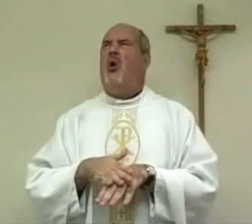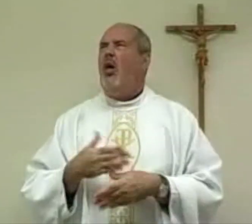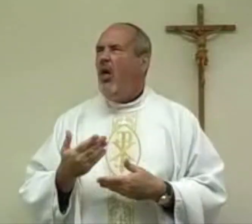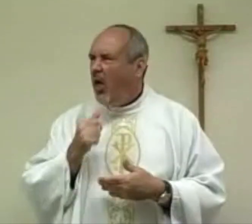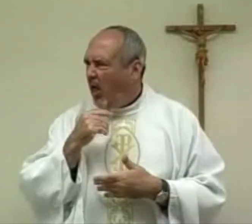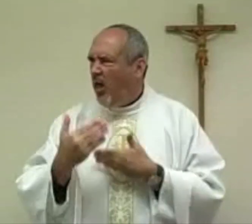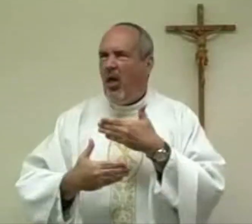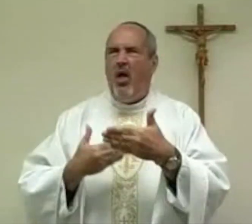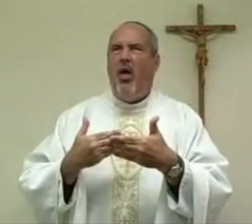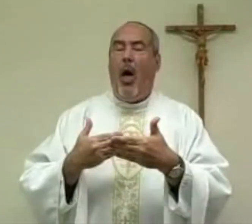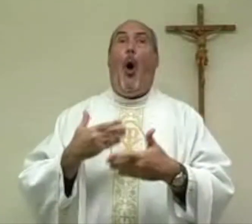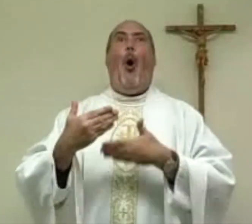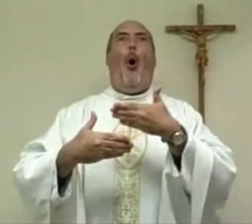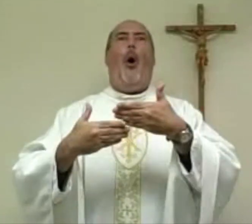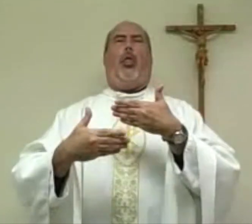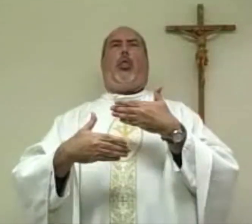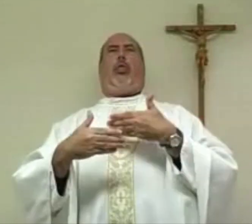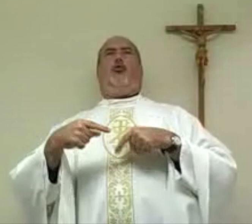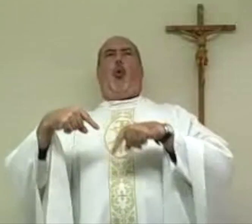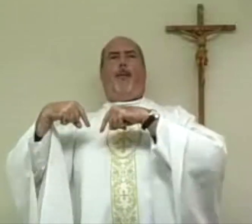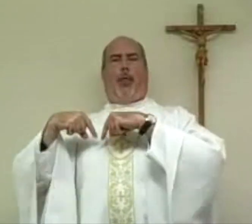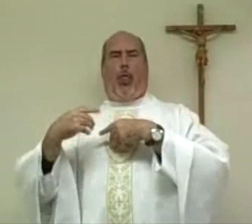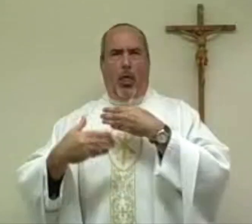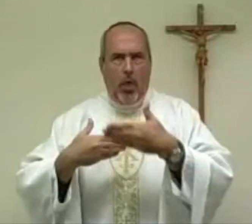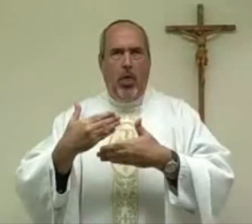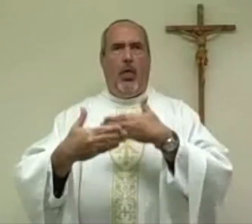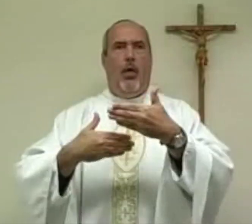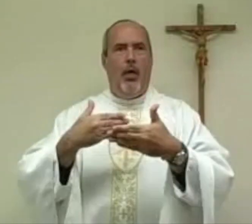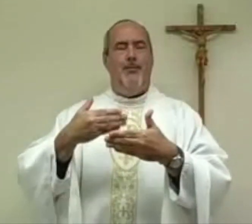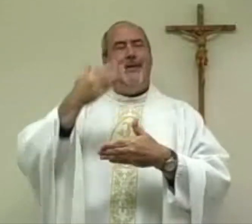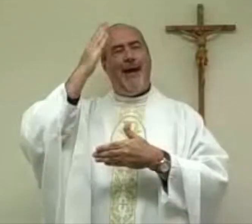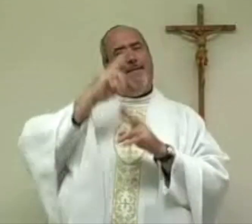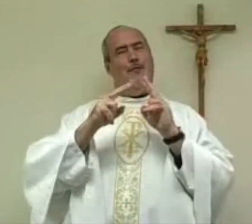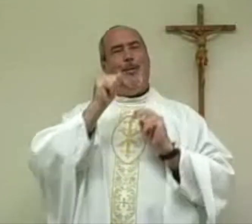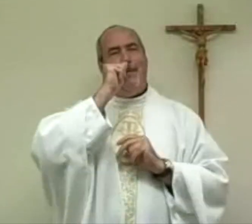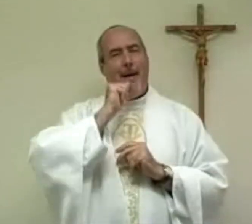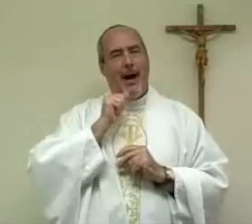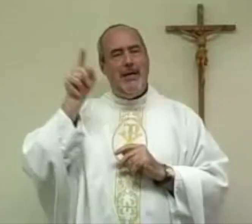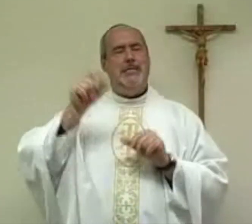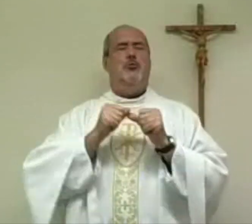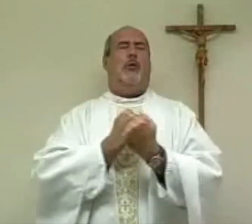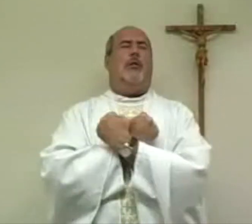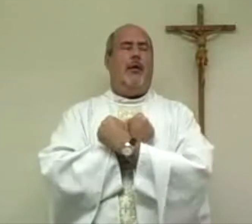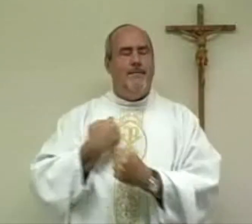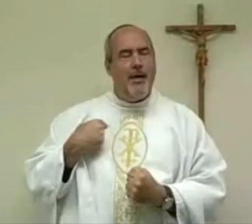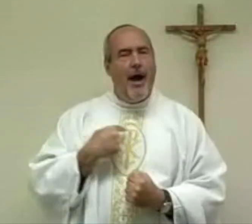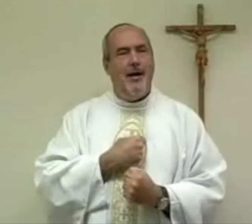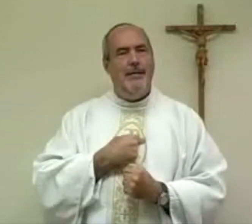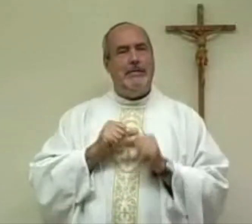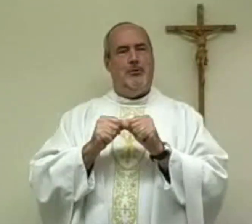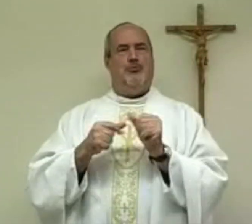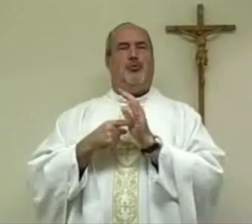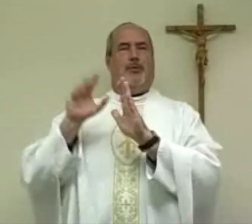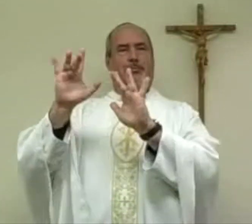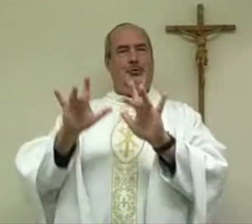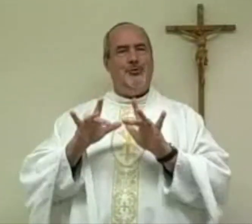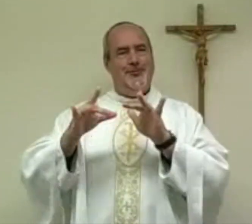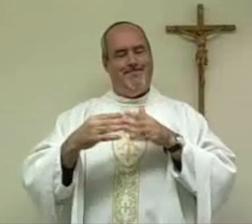up. Sometimes 1 step forward, 2 steps back, but God is very patient. He loves us, and he